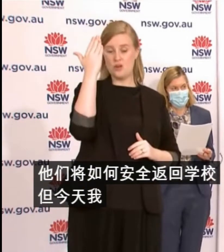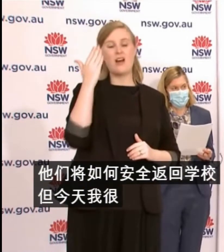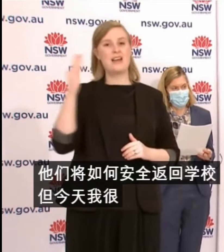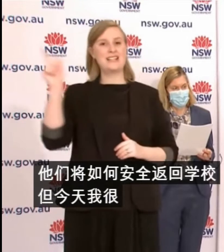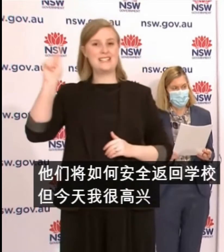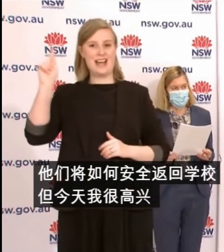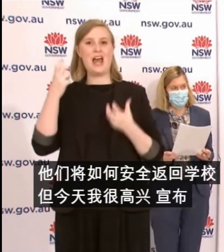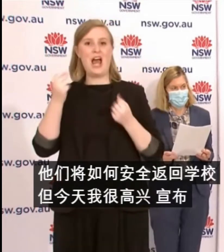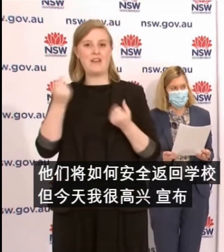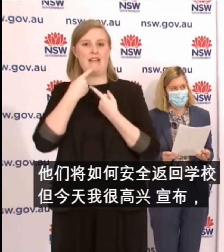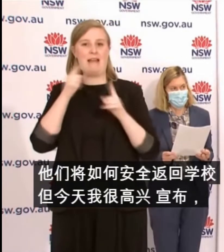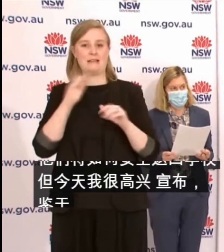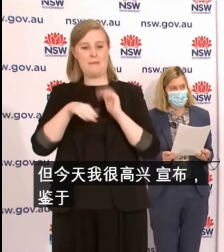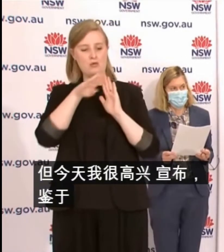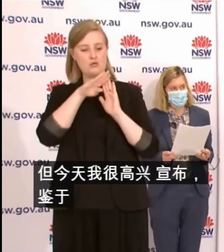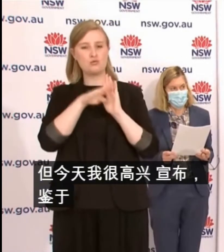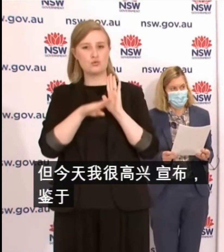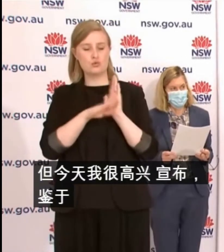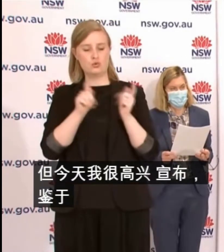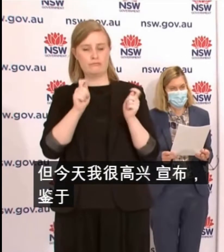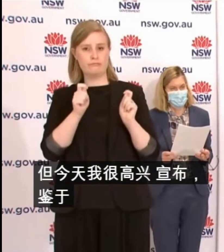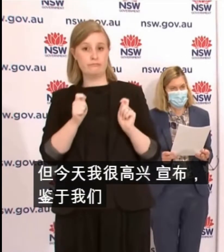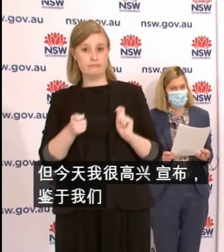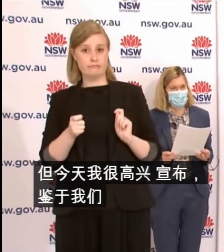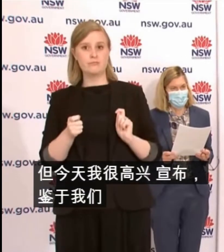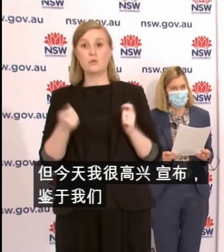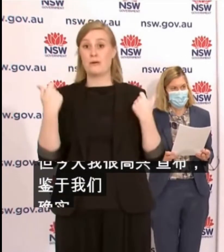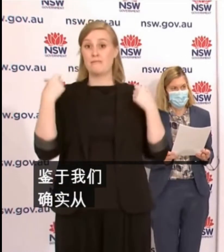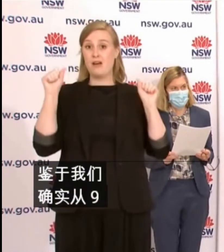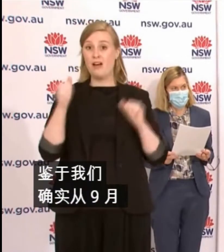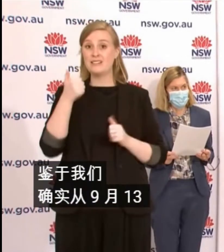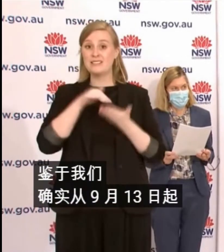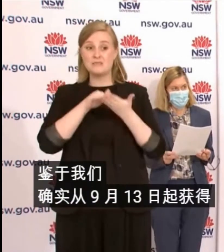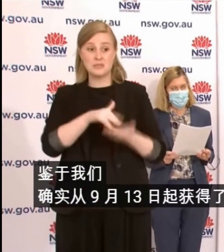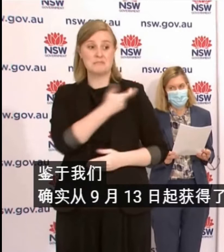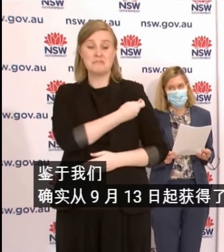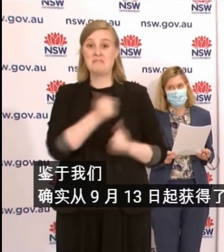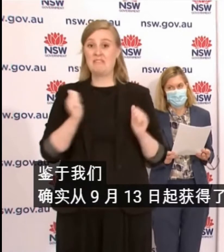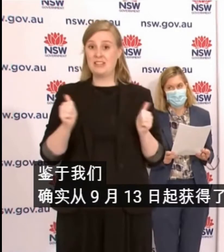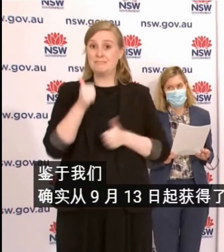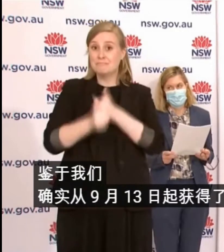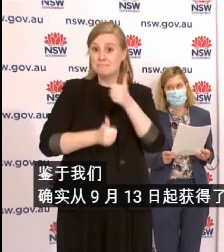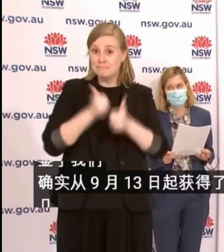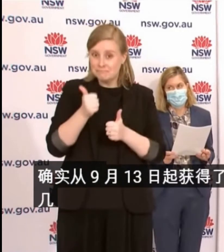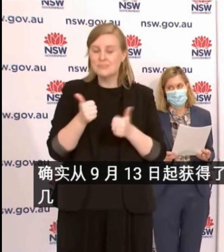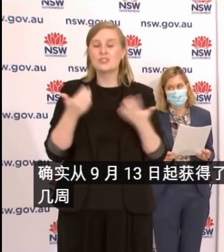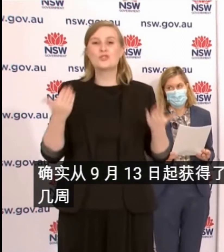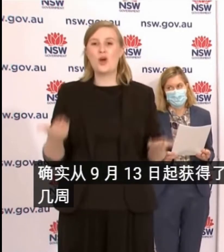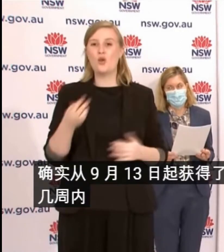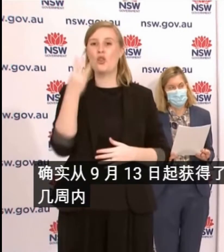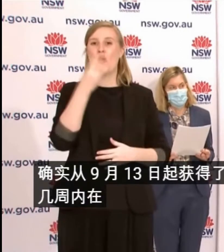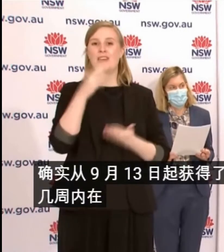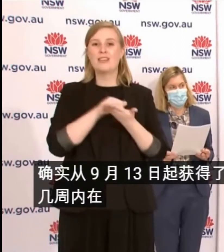today, I'm pleased to announce that given we did get to the 6 million jabs, that from the 13th of September, so in a couple of